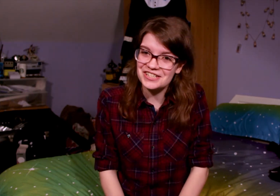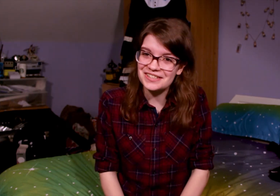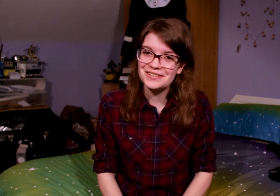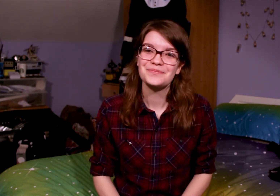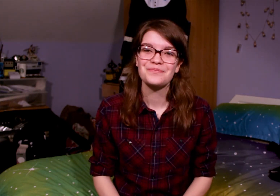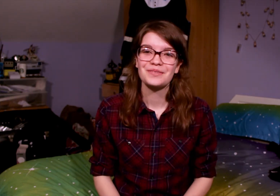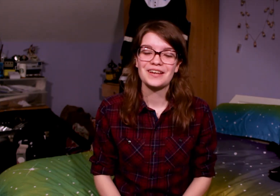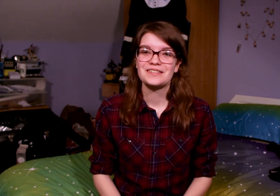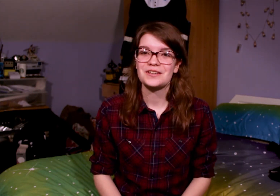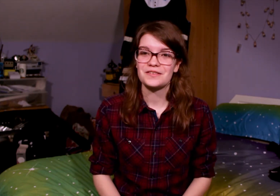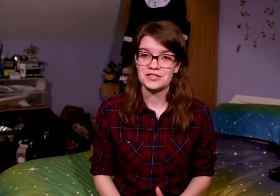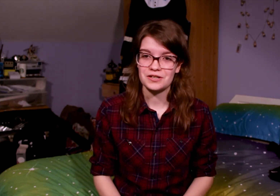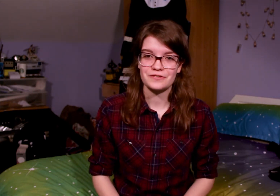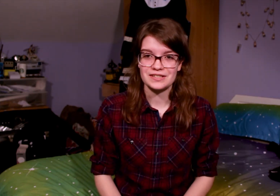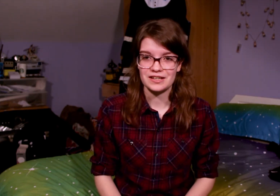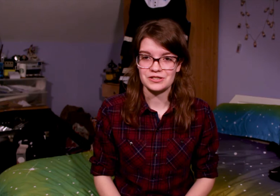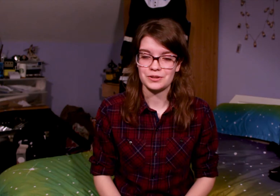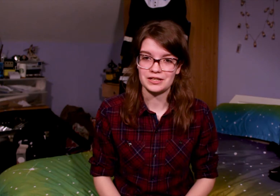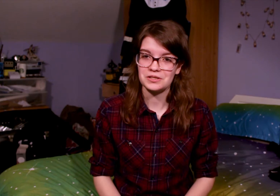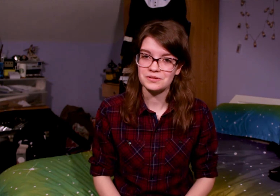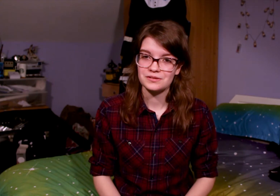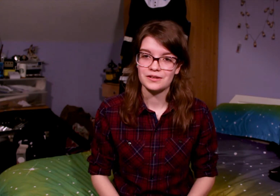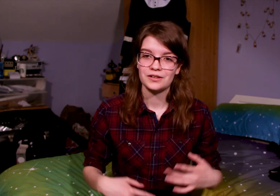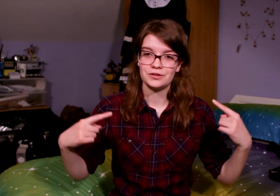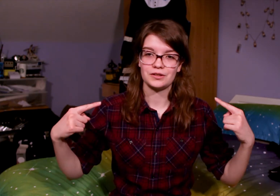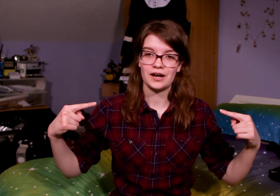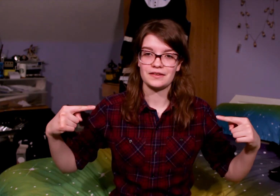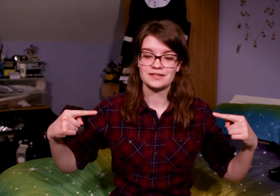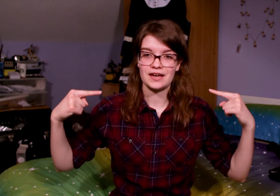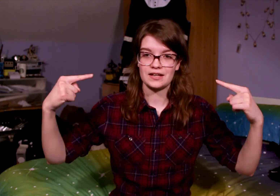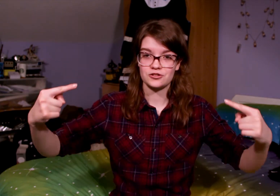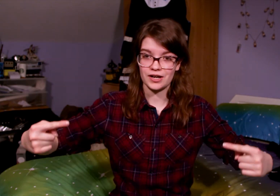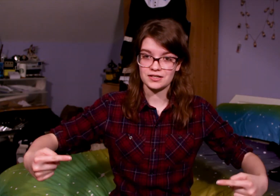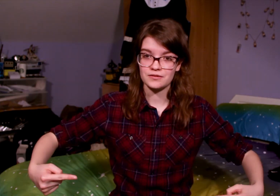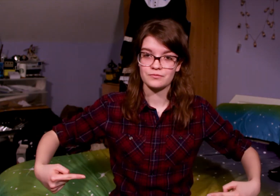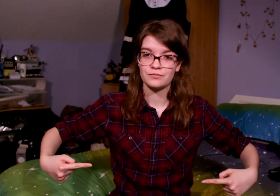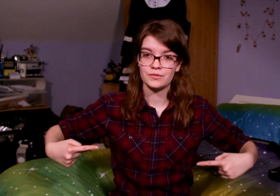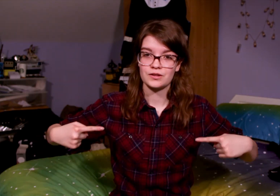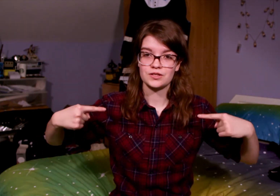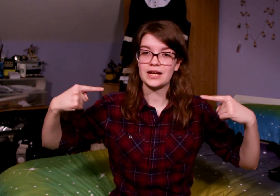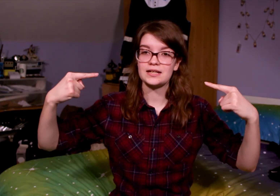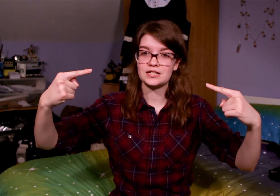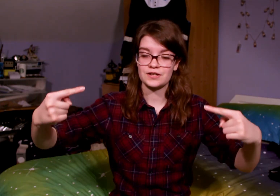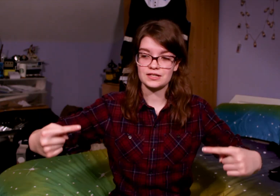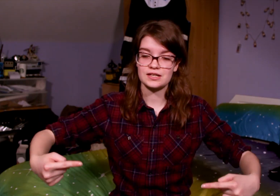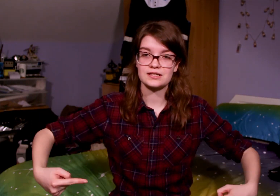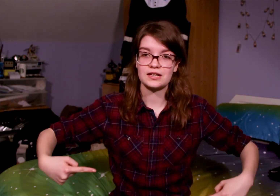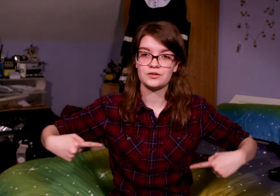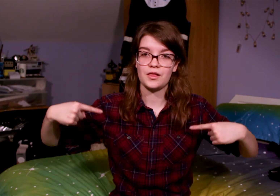conversations. So there's two different signs you can use. You can either say tractor, so index fingers signal the